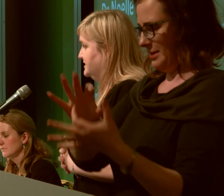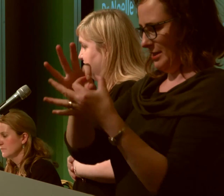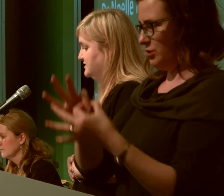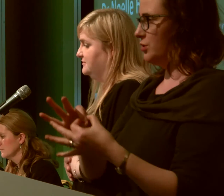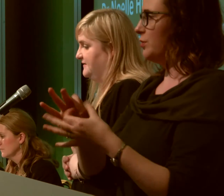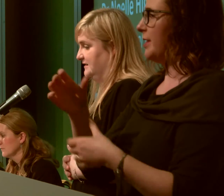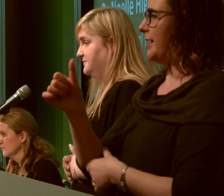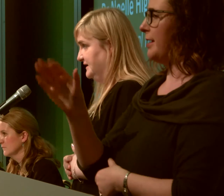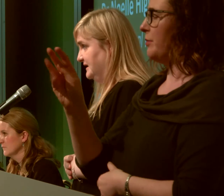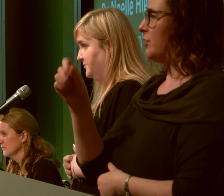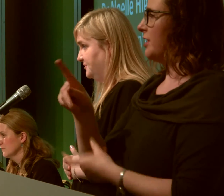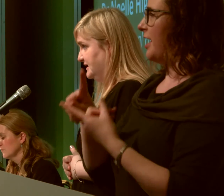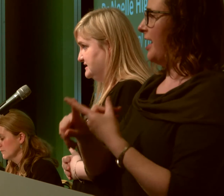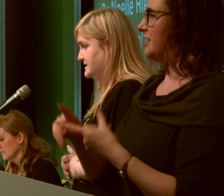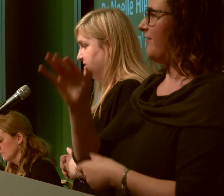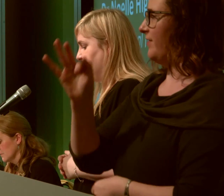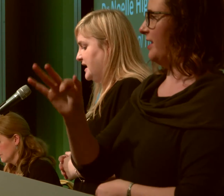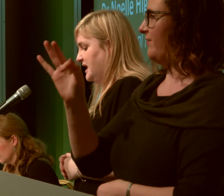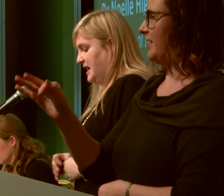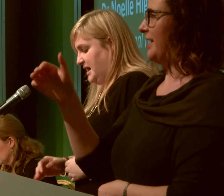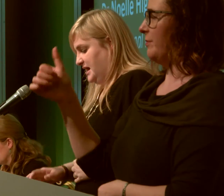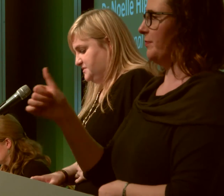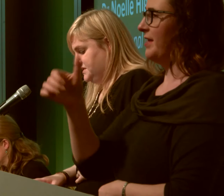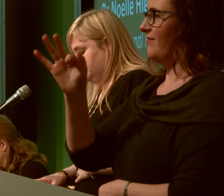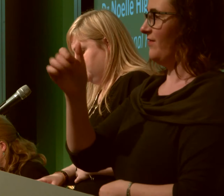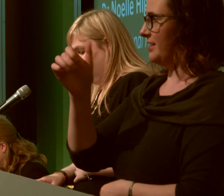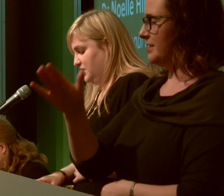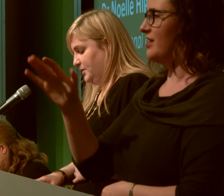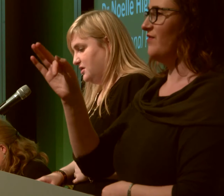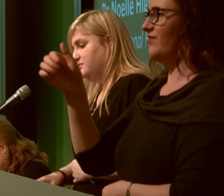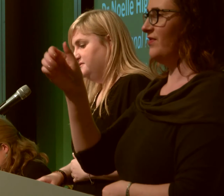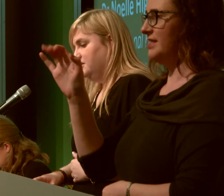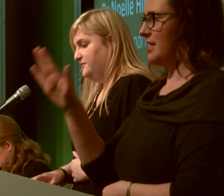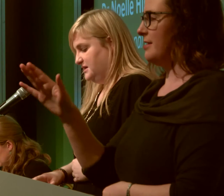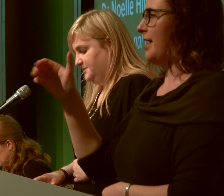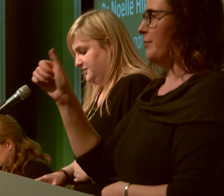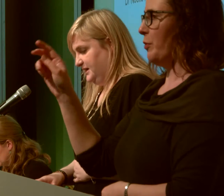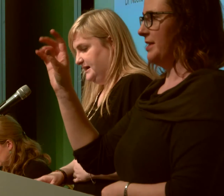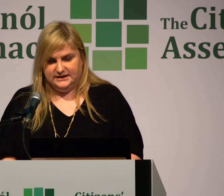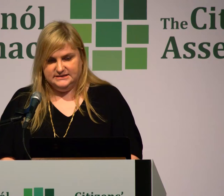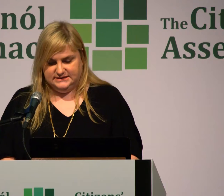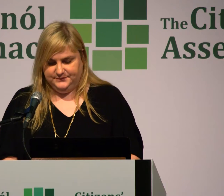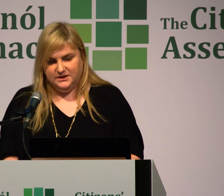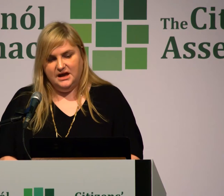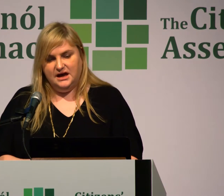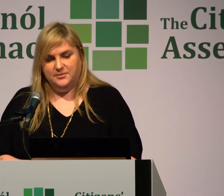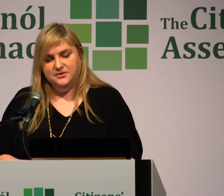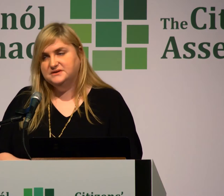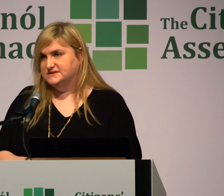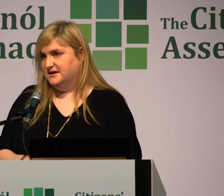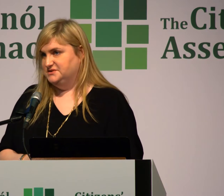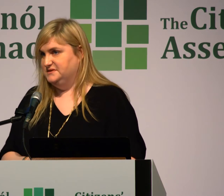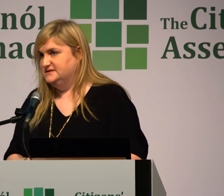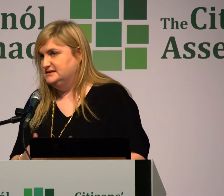and in relation to fatal fetal abnormalities. Just to give you a quick overview of what I'll be looking at. I'm